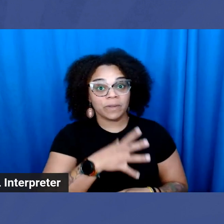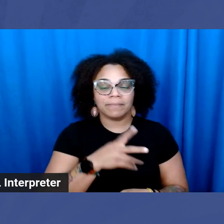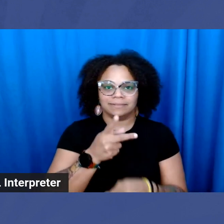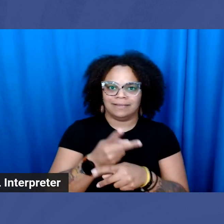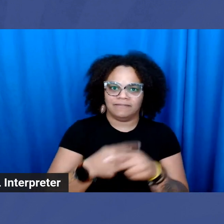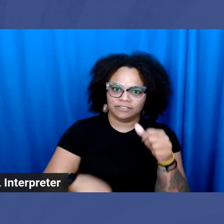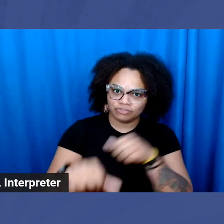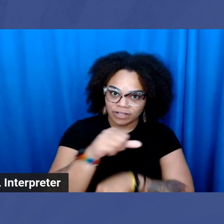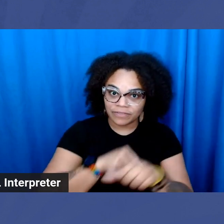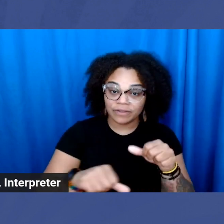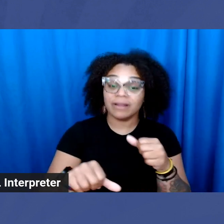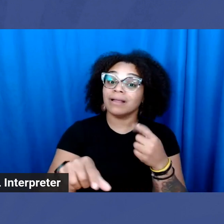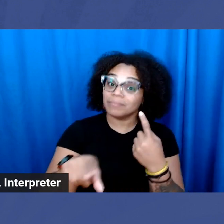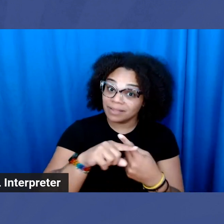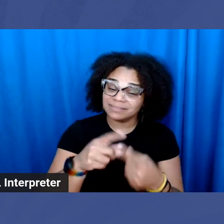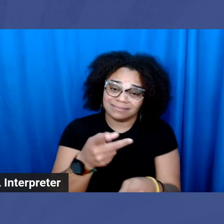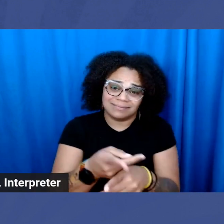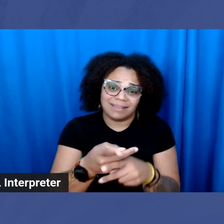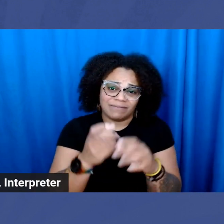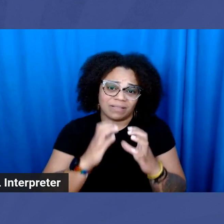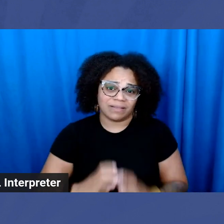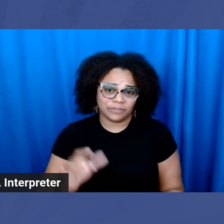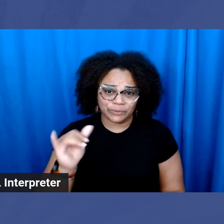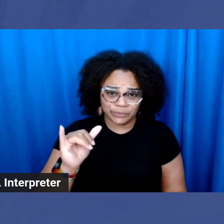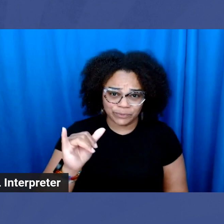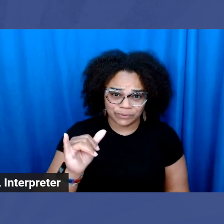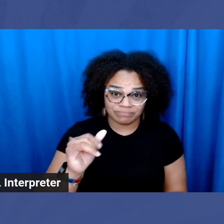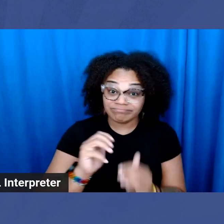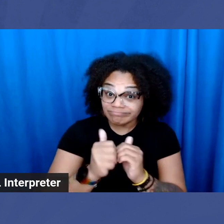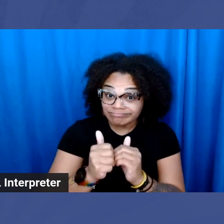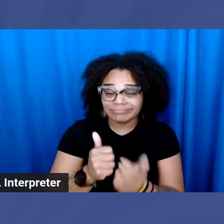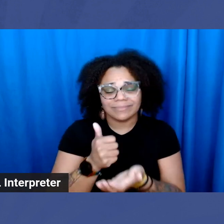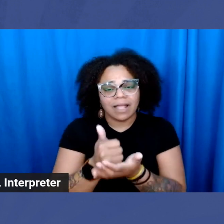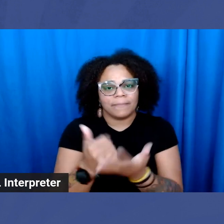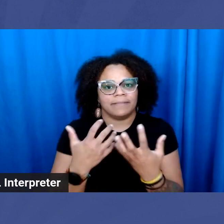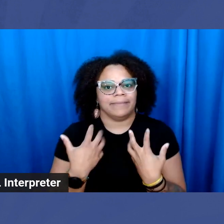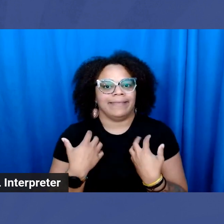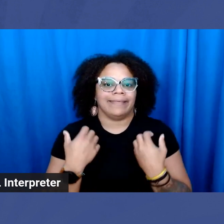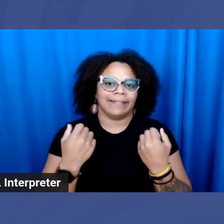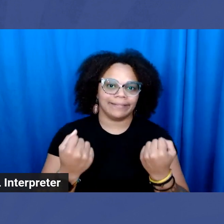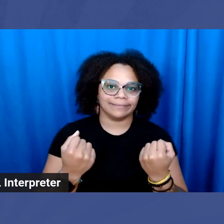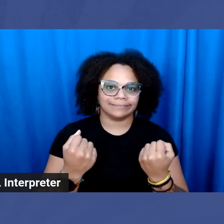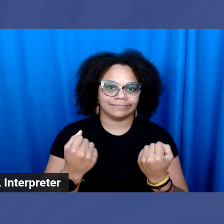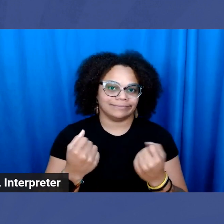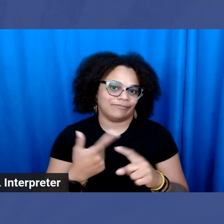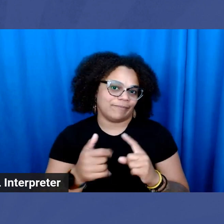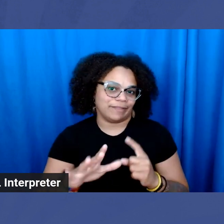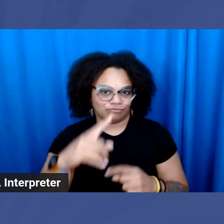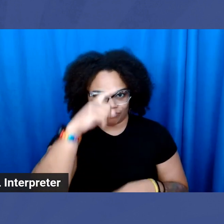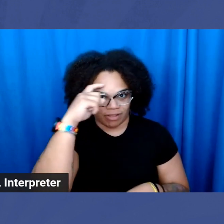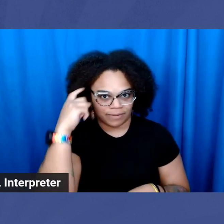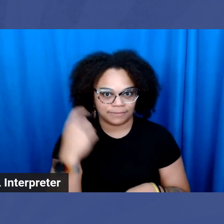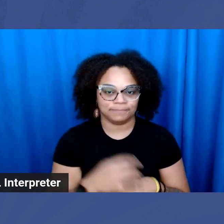for their clients by helping them heal from psychic trauma.